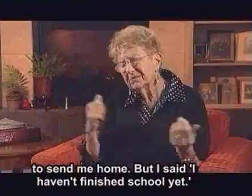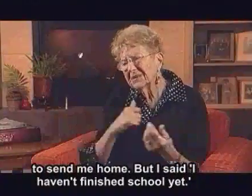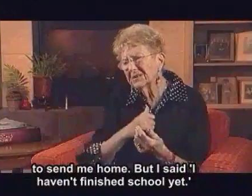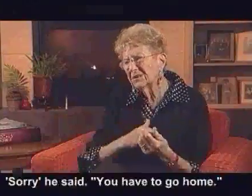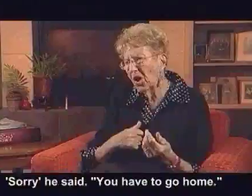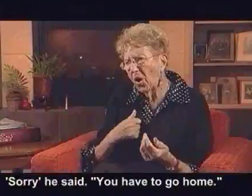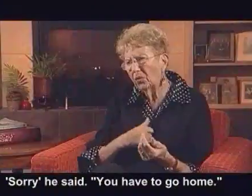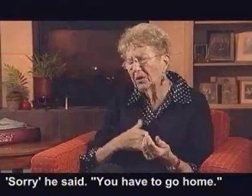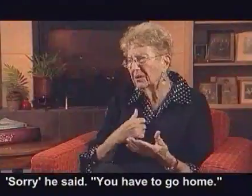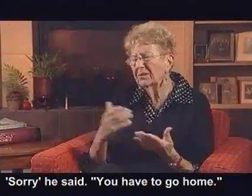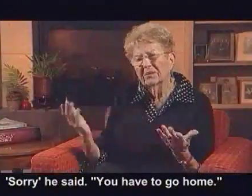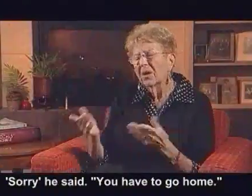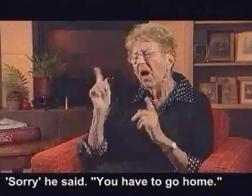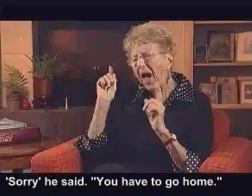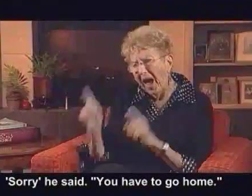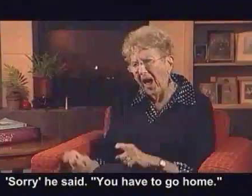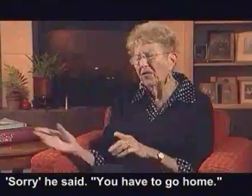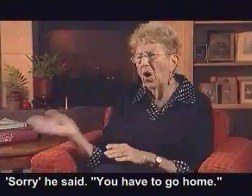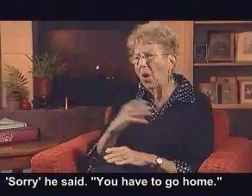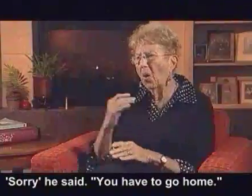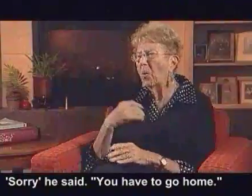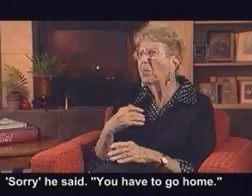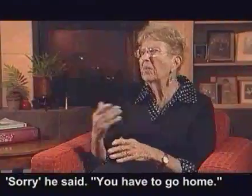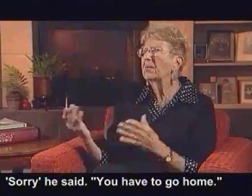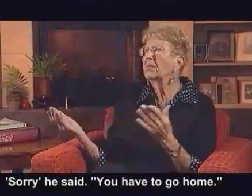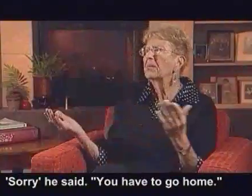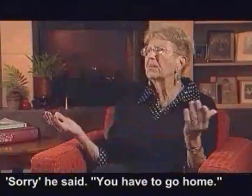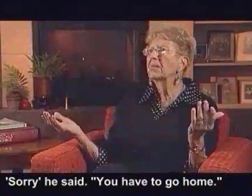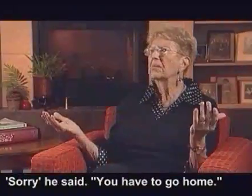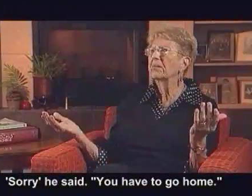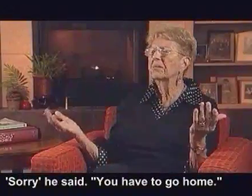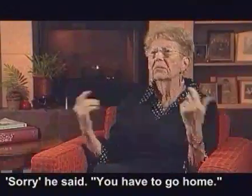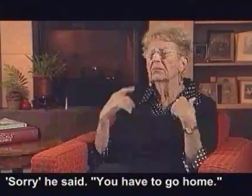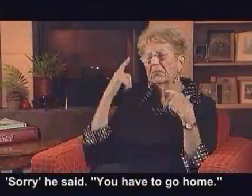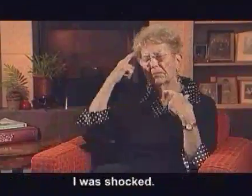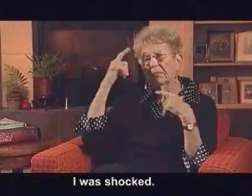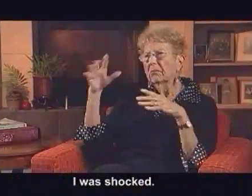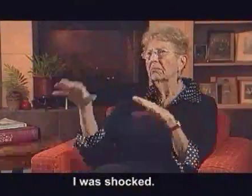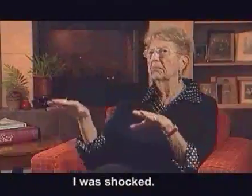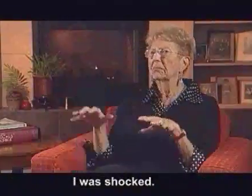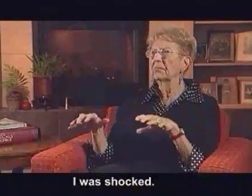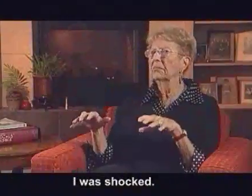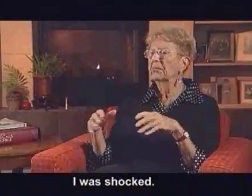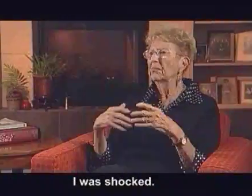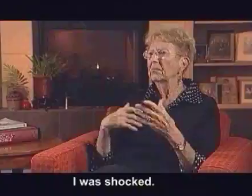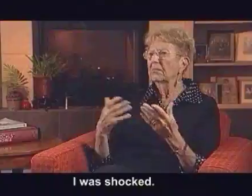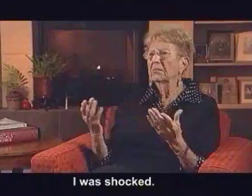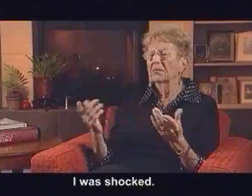yet. Sorry, he said. You have to go home. I was